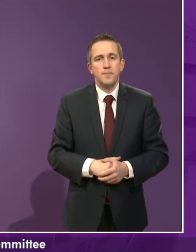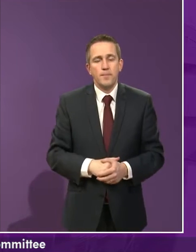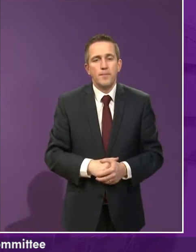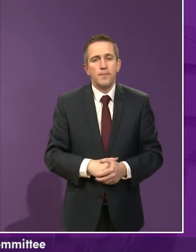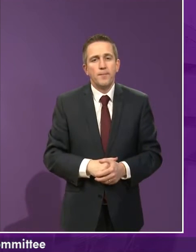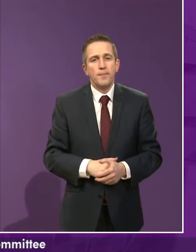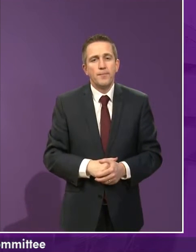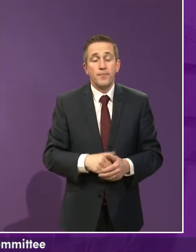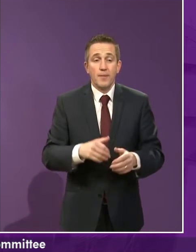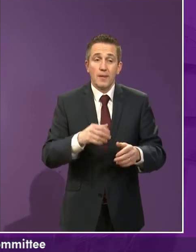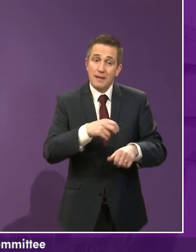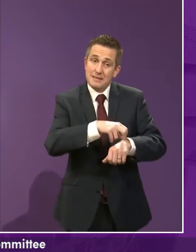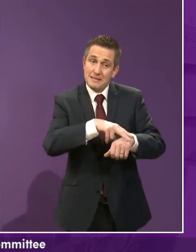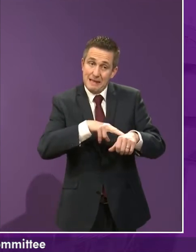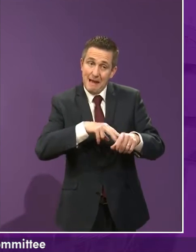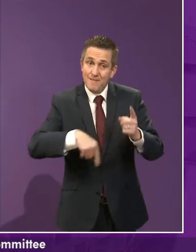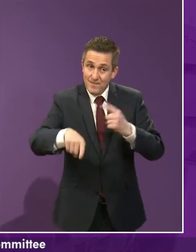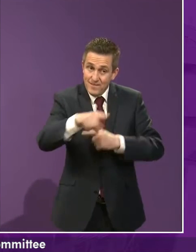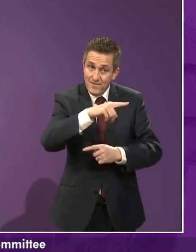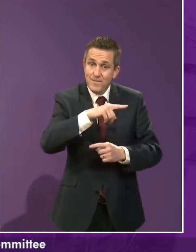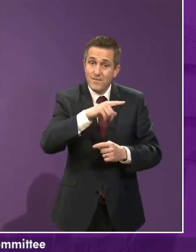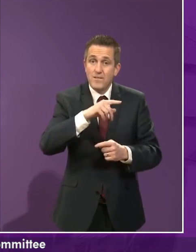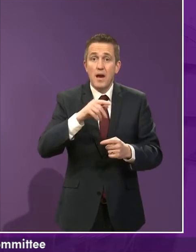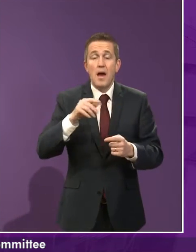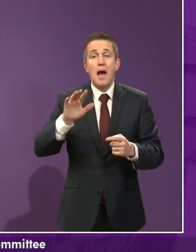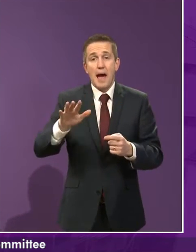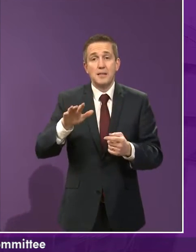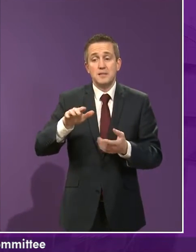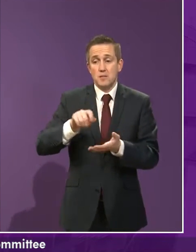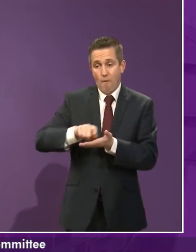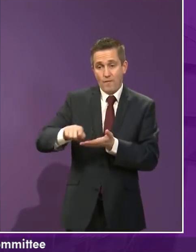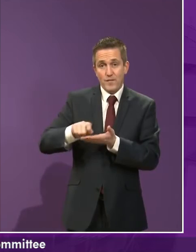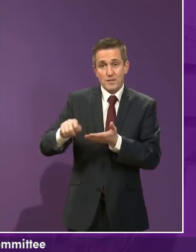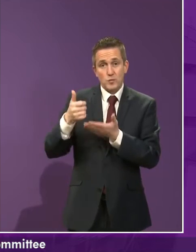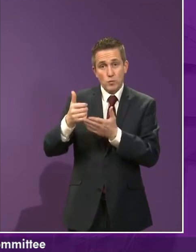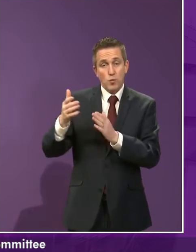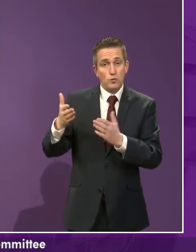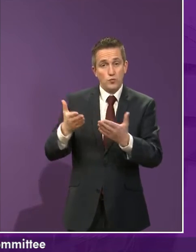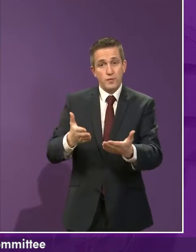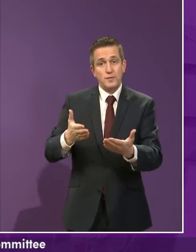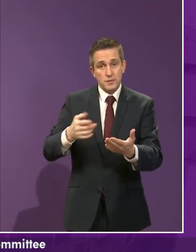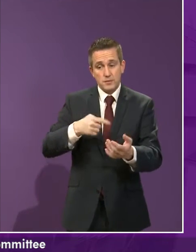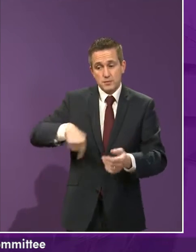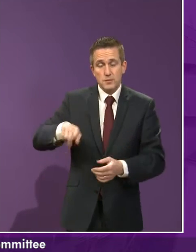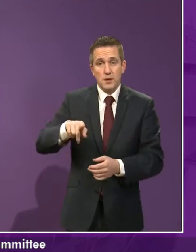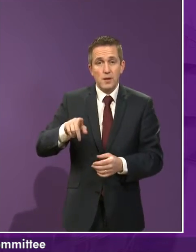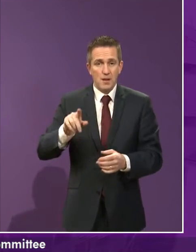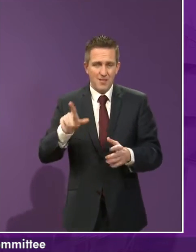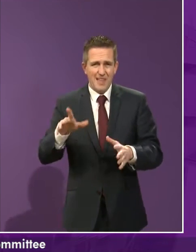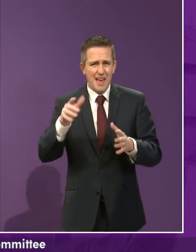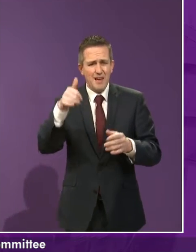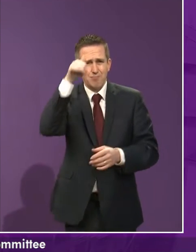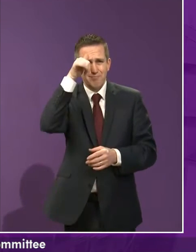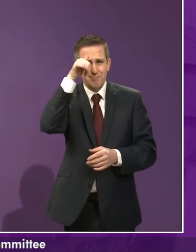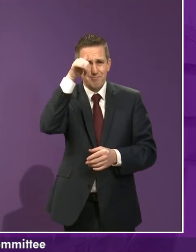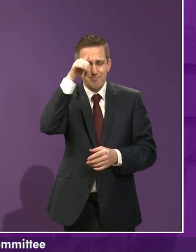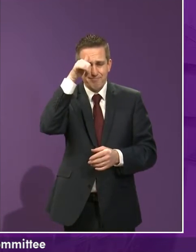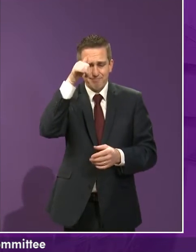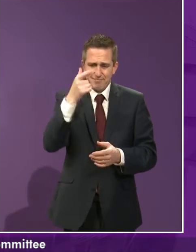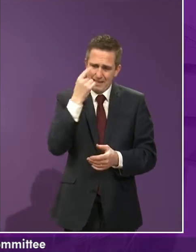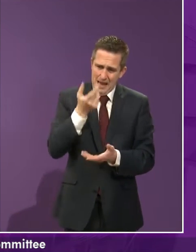that staff and central support services are this is their bread and butter. They're